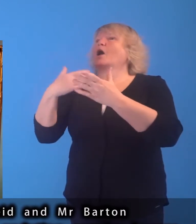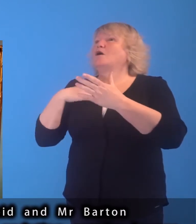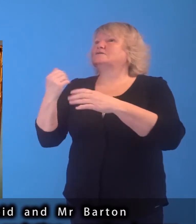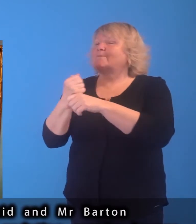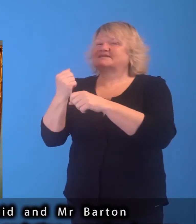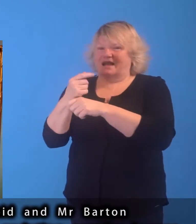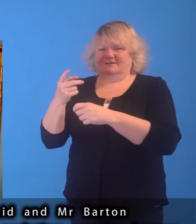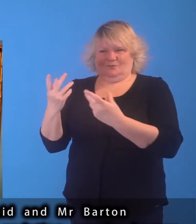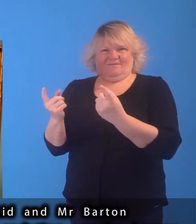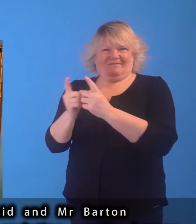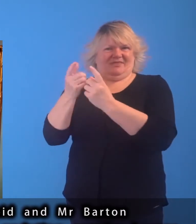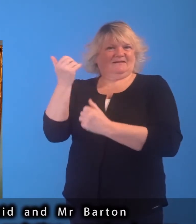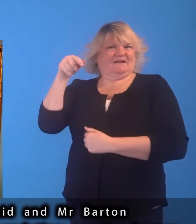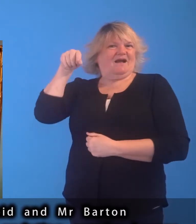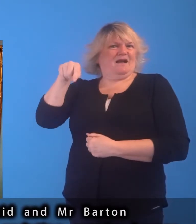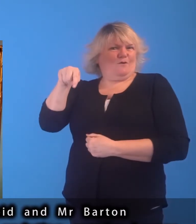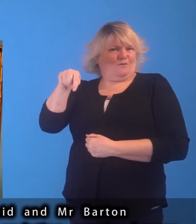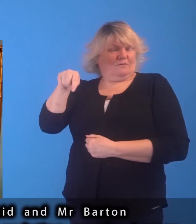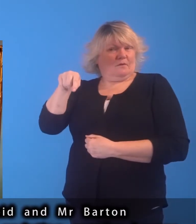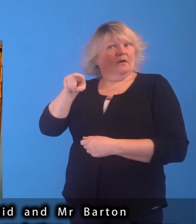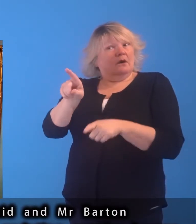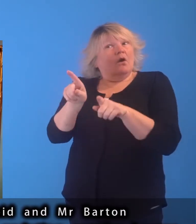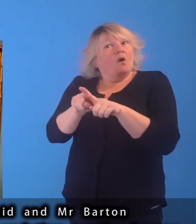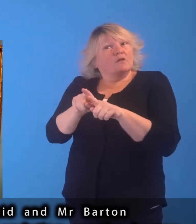country houses.